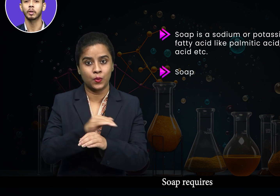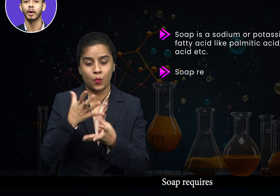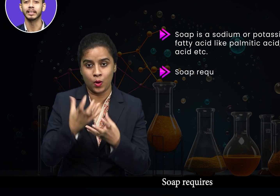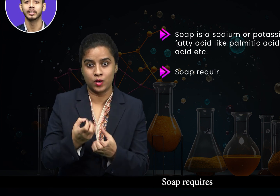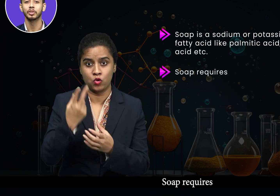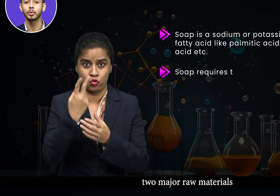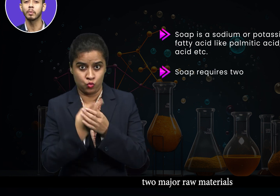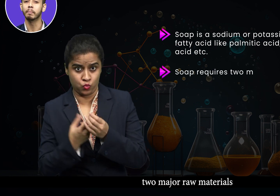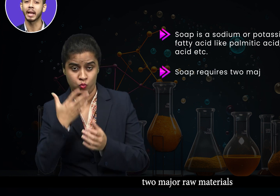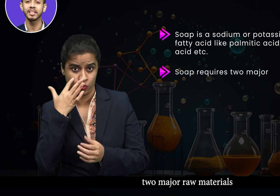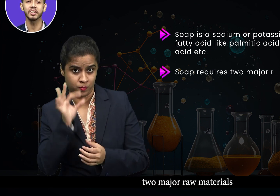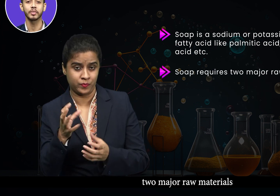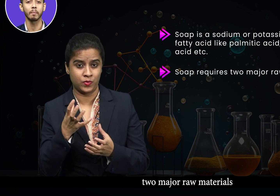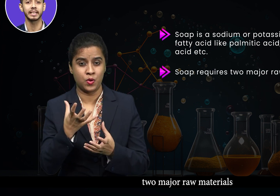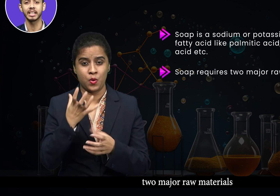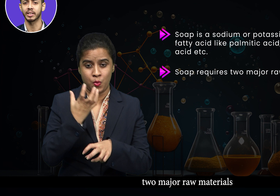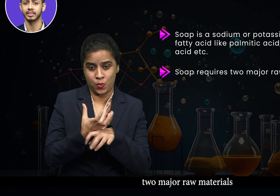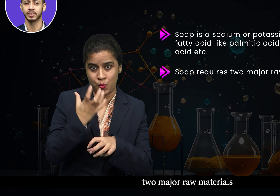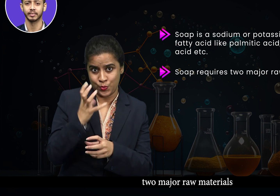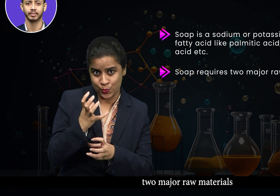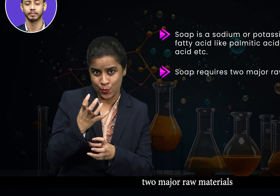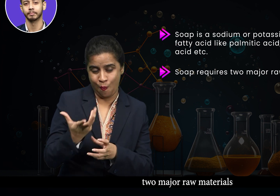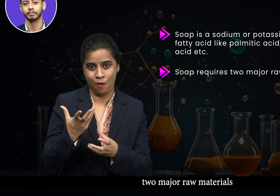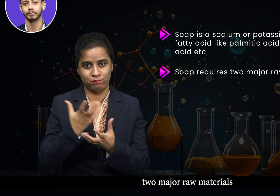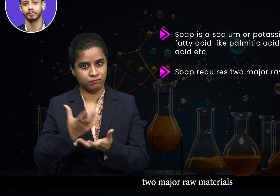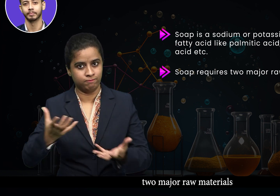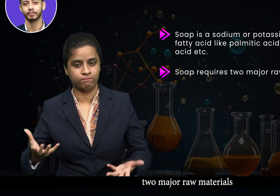Soap requires two major raw materials,